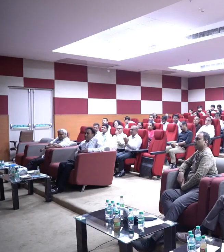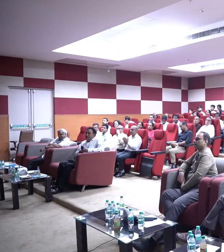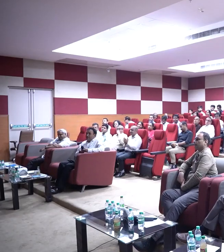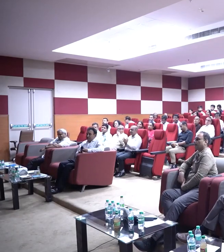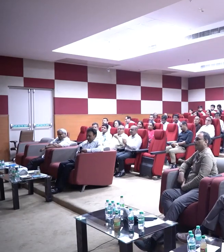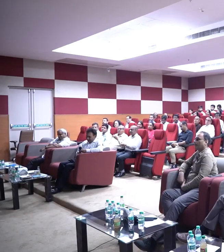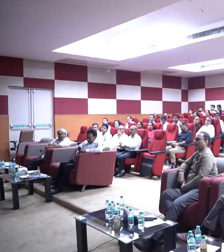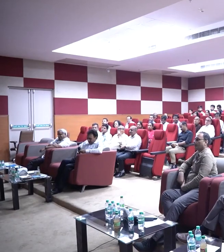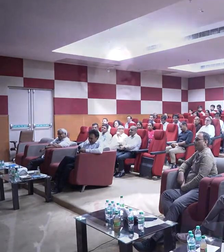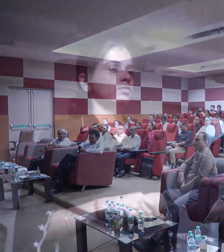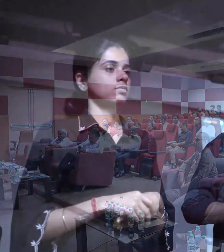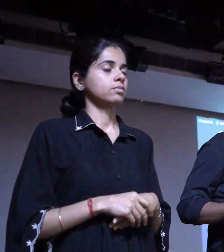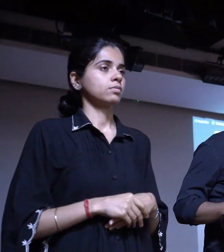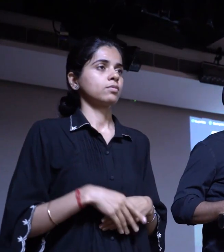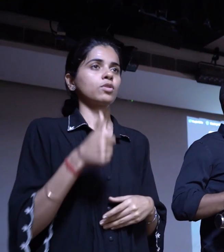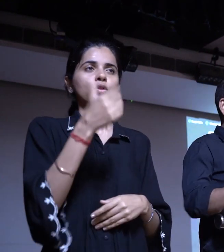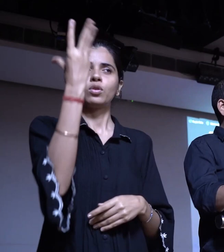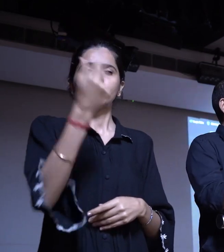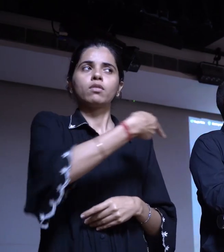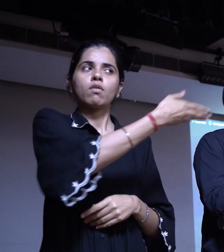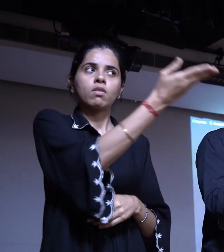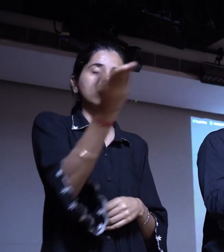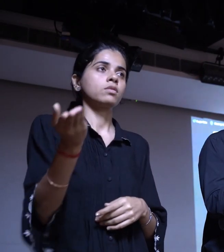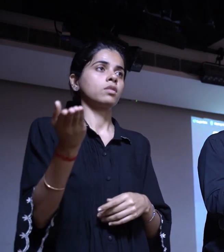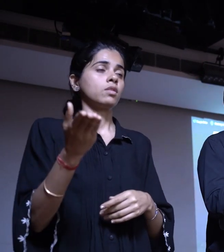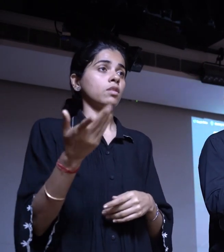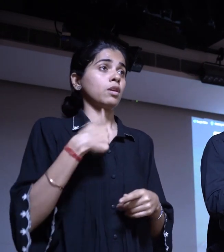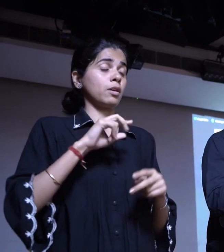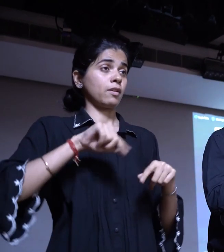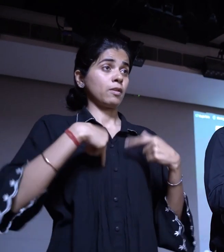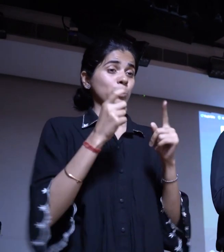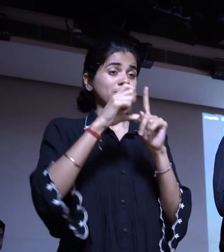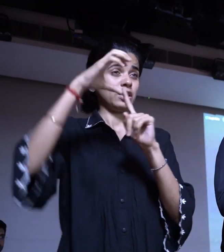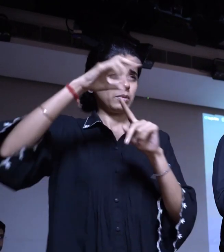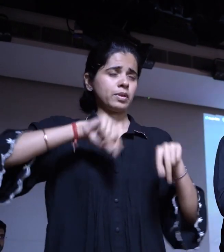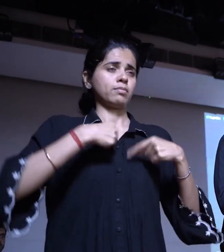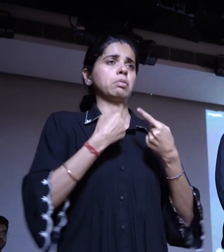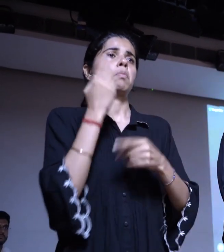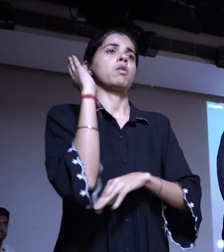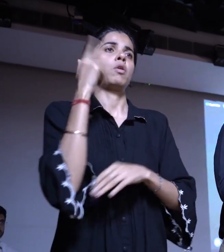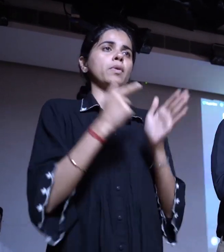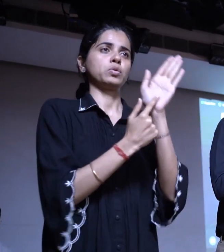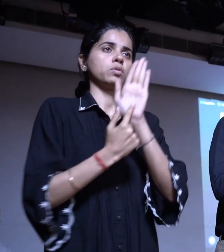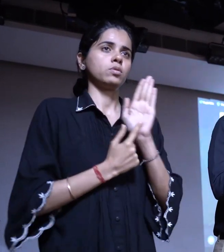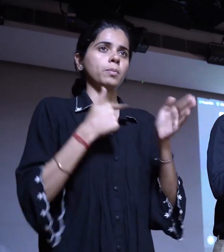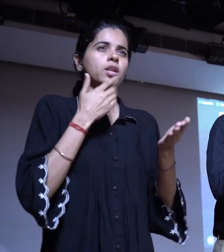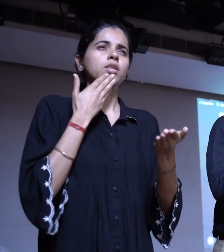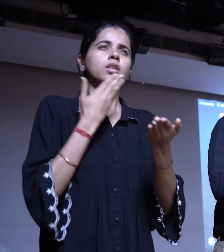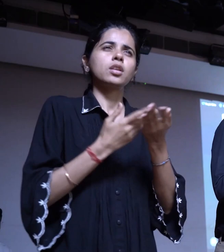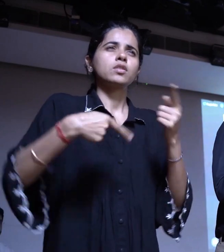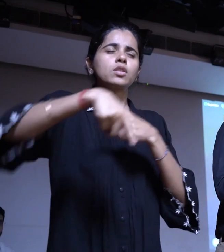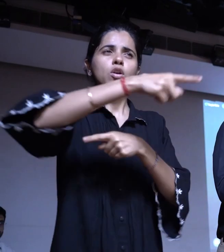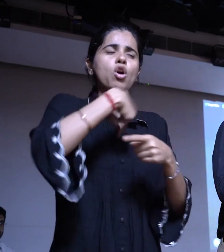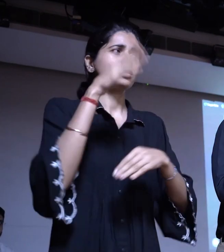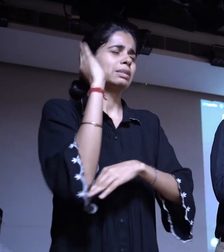much thank you sir good evening to all on behalf of DPW Department I extend my thanks to all the